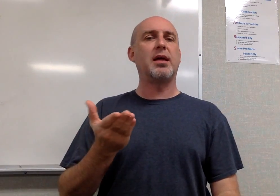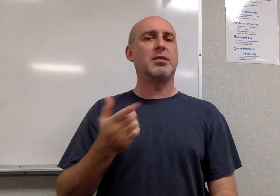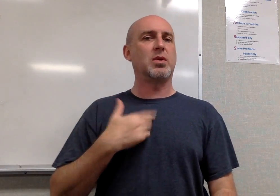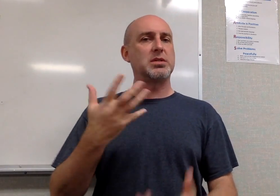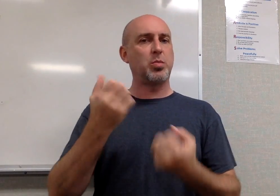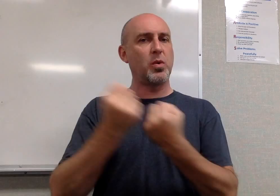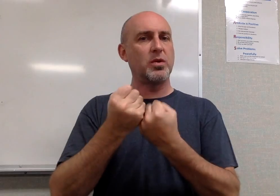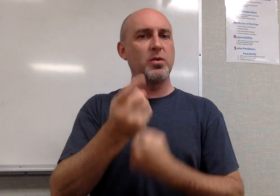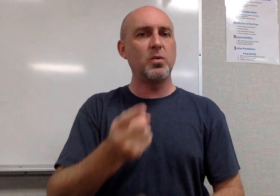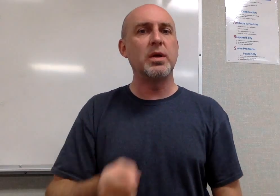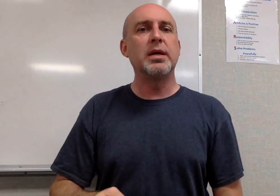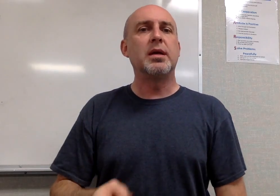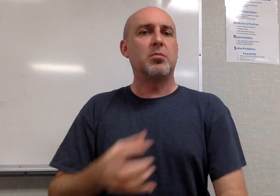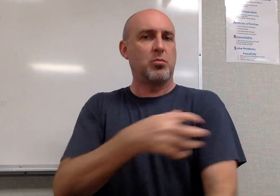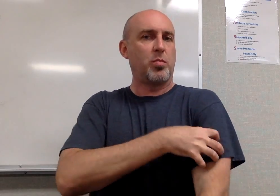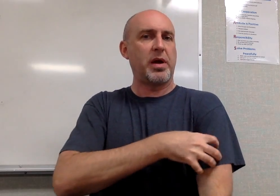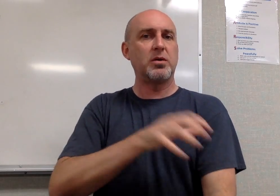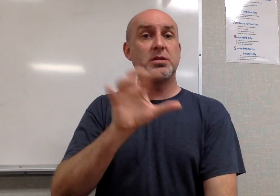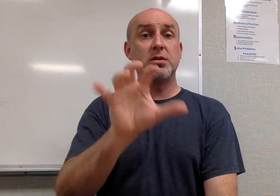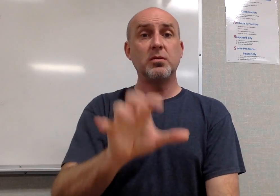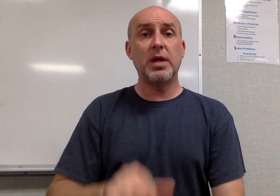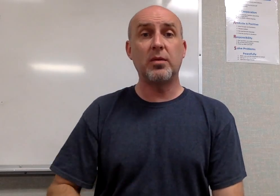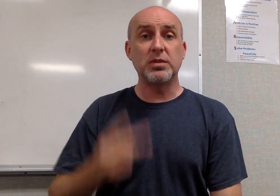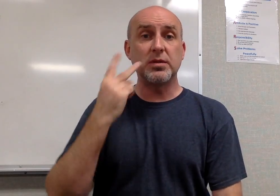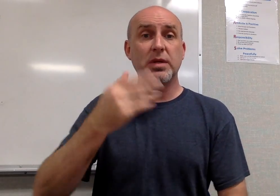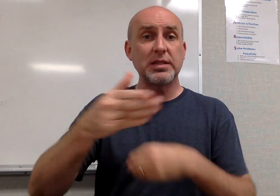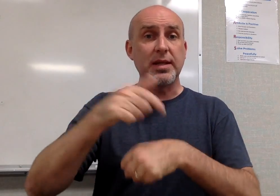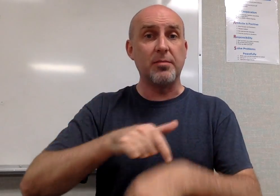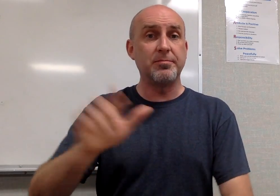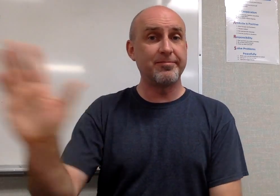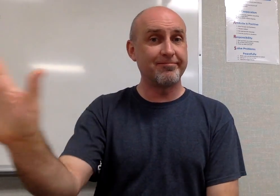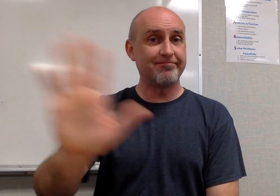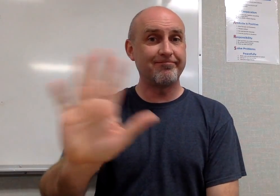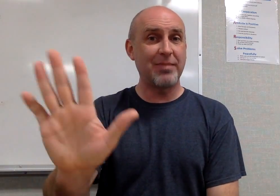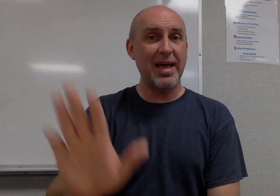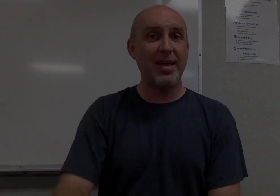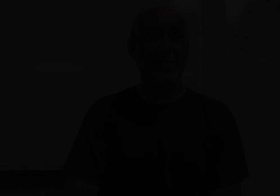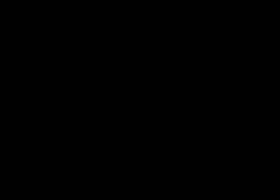and I want to support you. More power to you, and we'll see you next time. Bye.